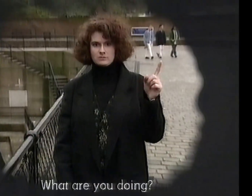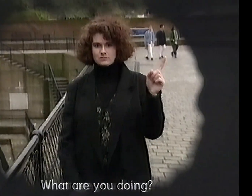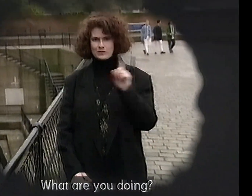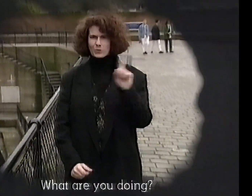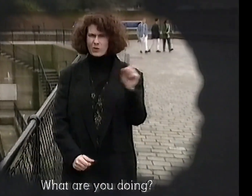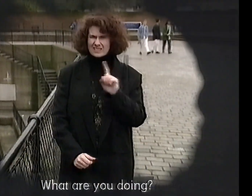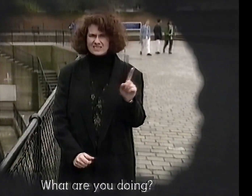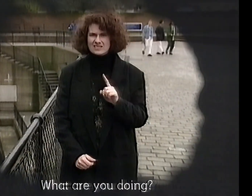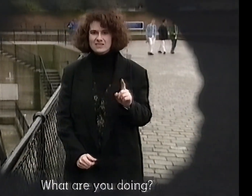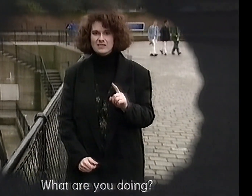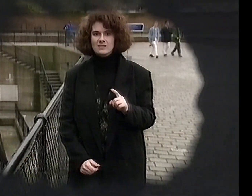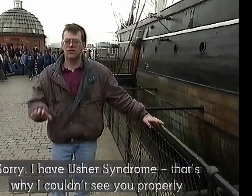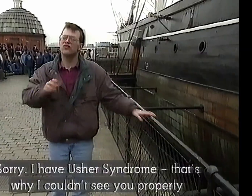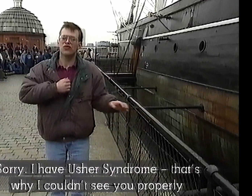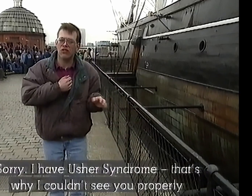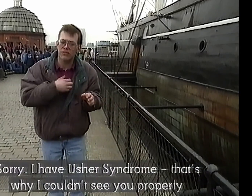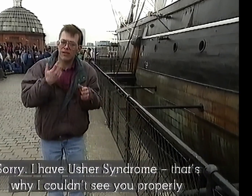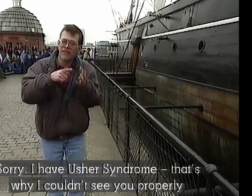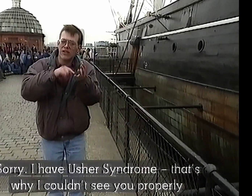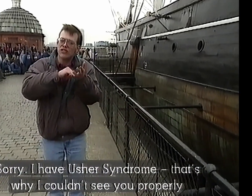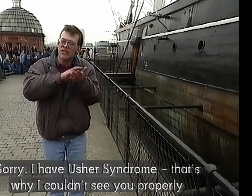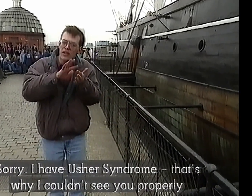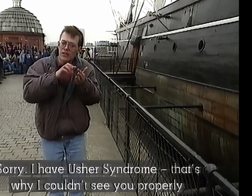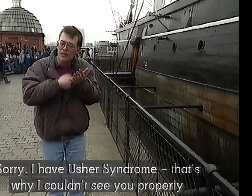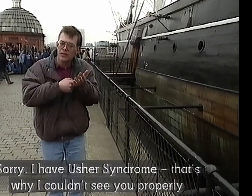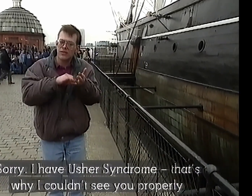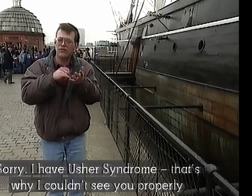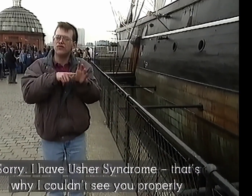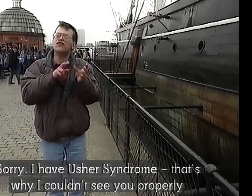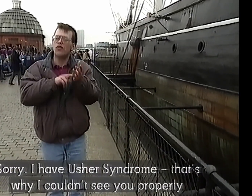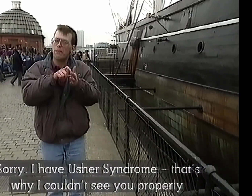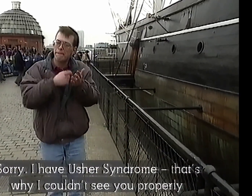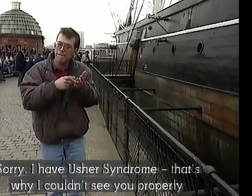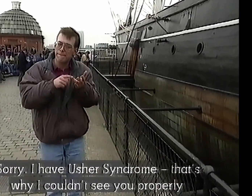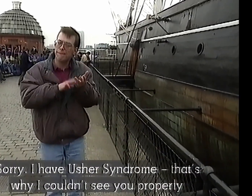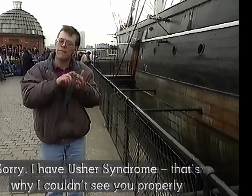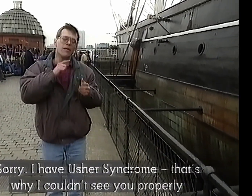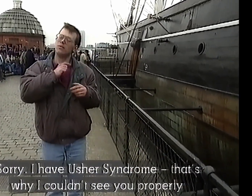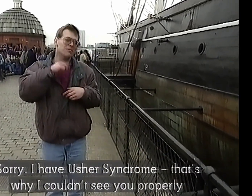What are you doing? Oh, sorry. I have Usher syndrome. That's why I couldn't see you properly.